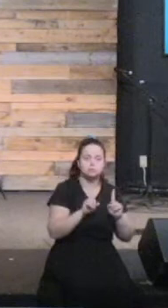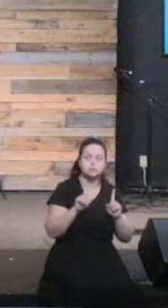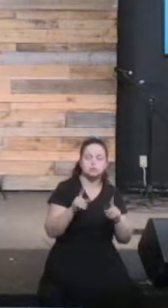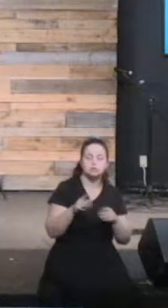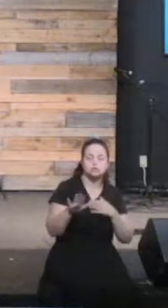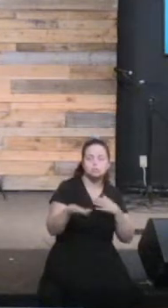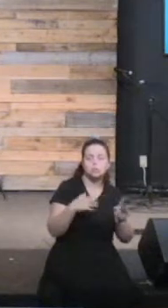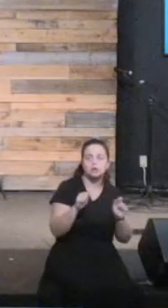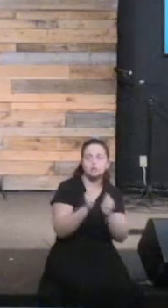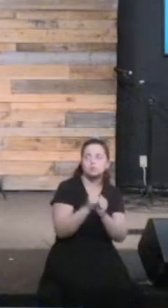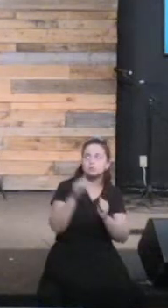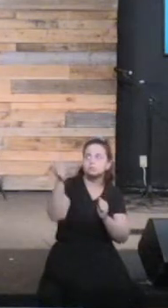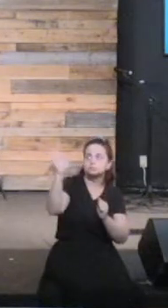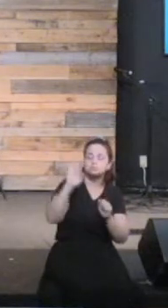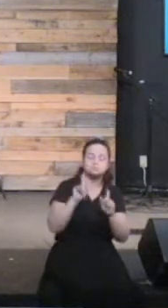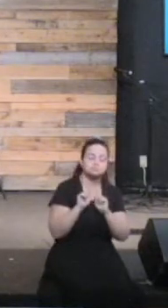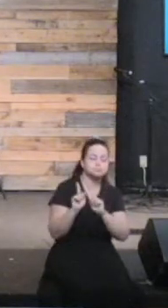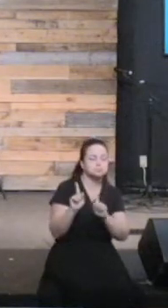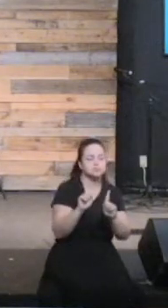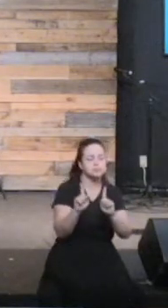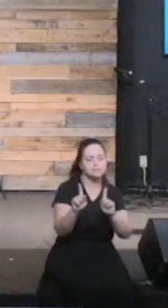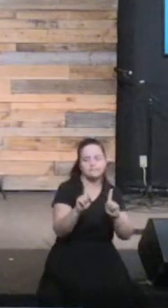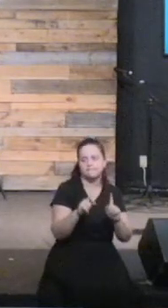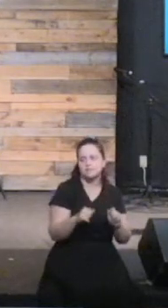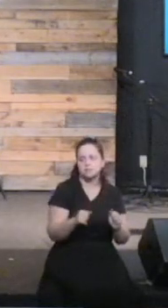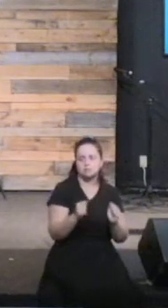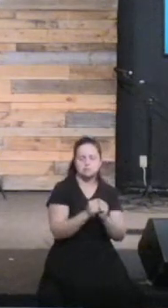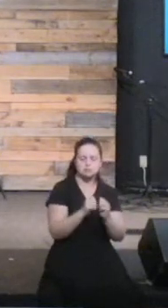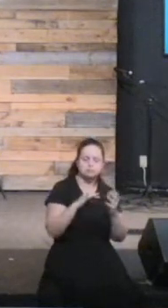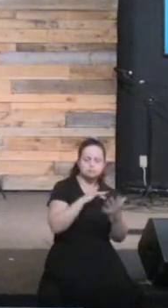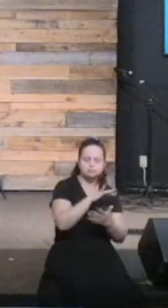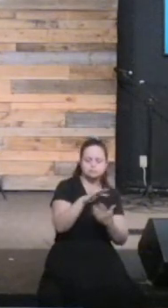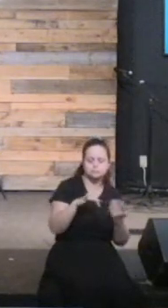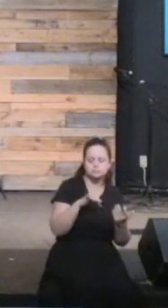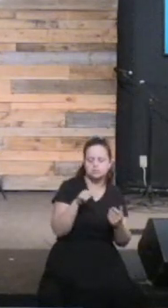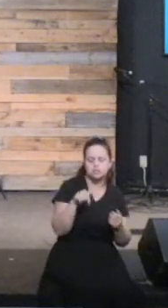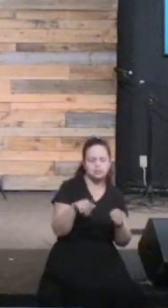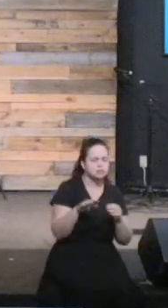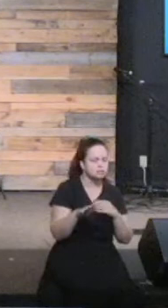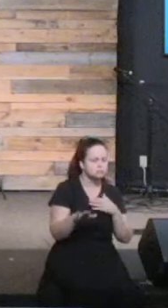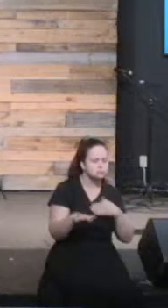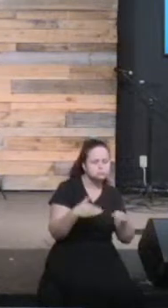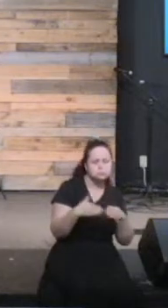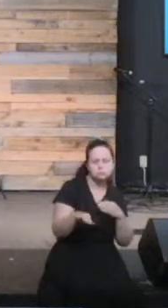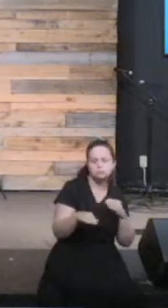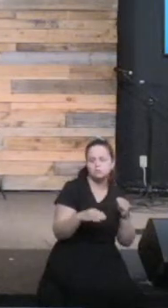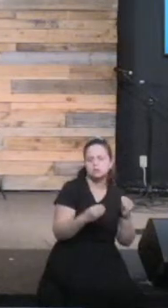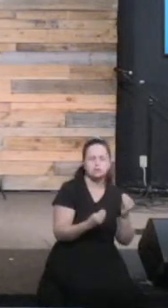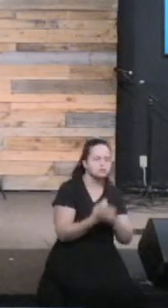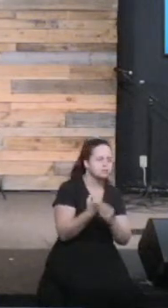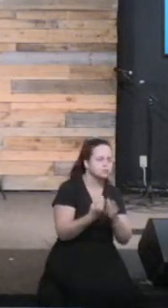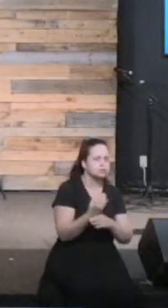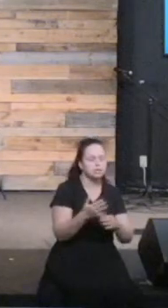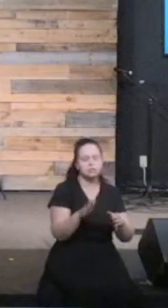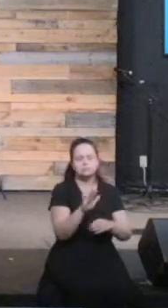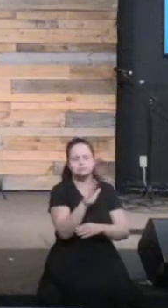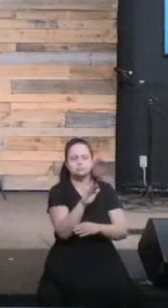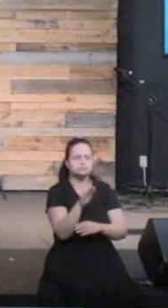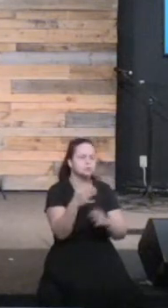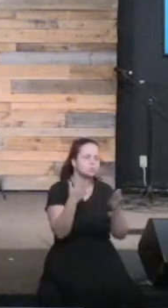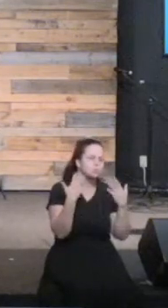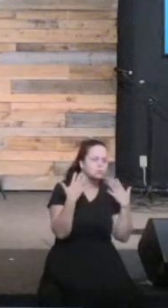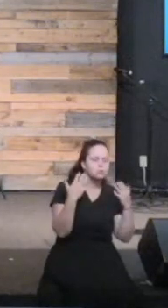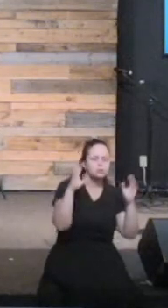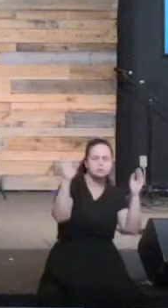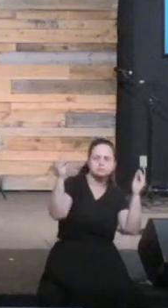he wanted to spend this time he came and he was walking in the garden in the cool of the shade in a knowable tangible